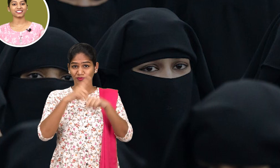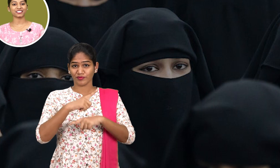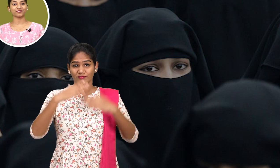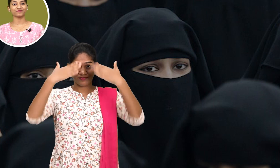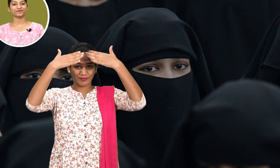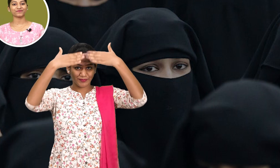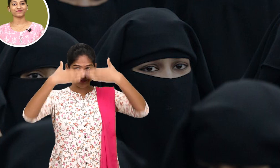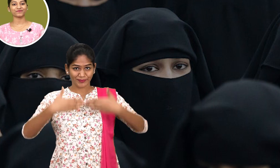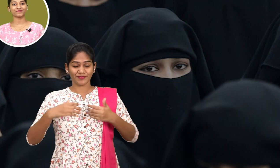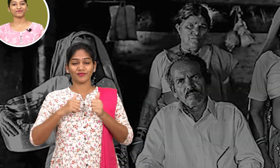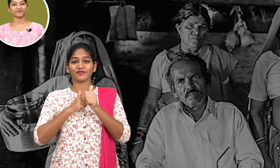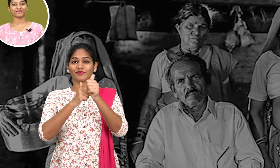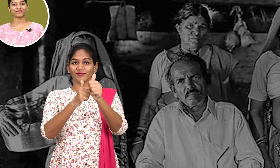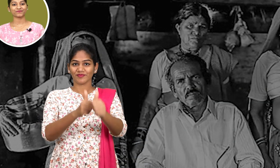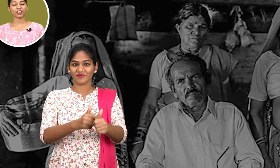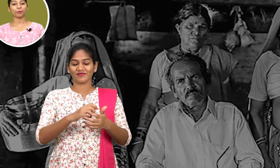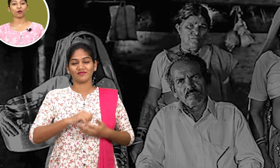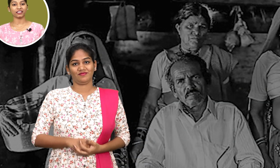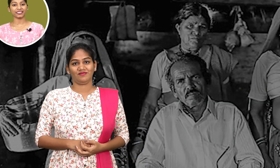Parda system,